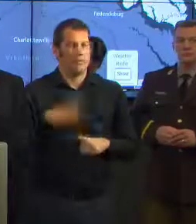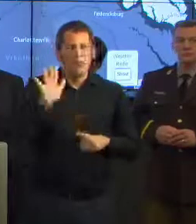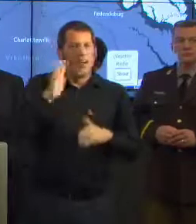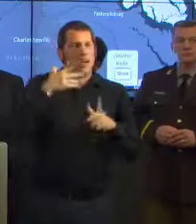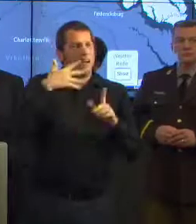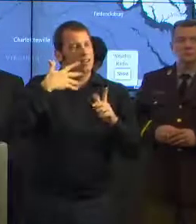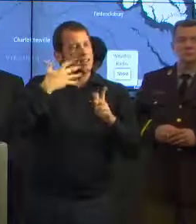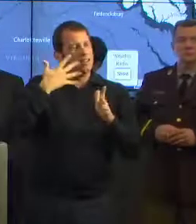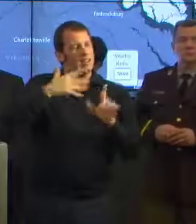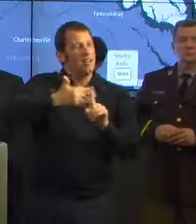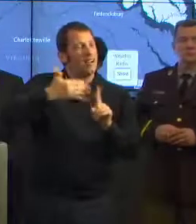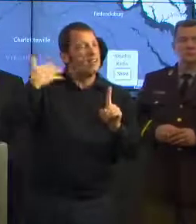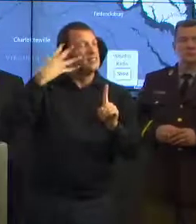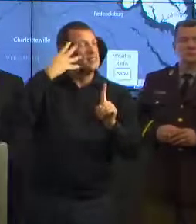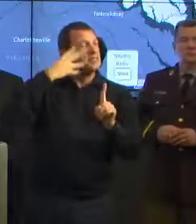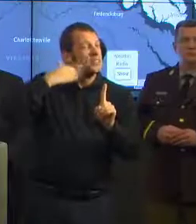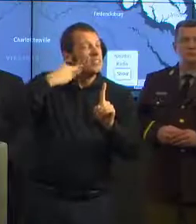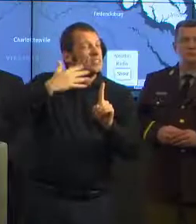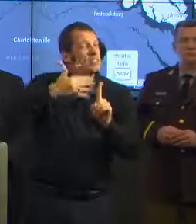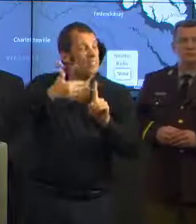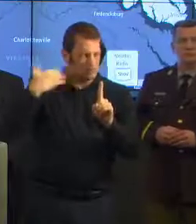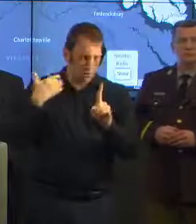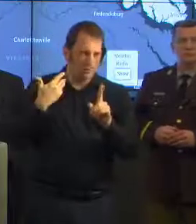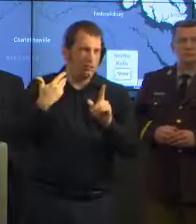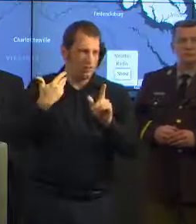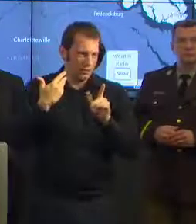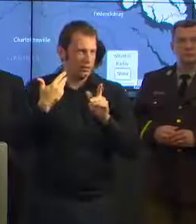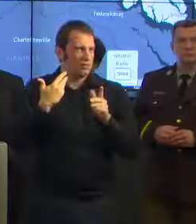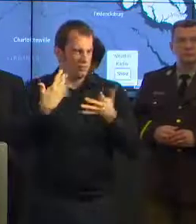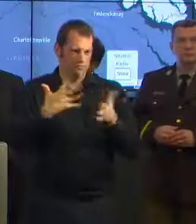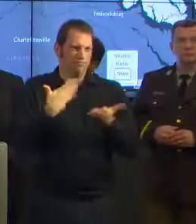leading complex emergency